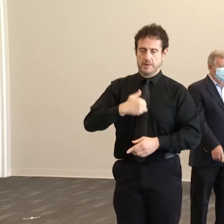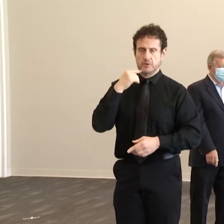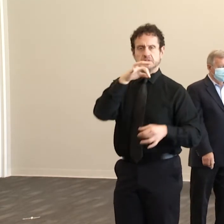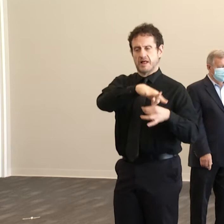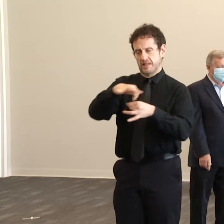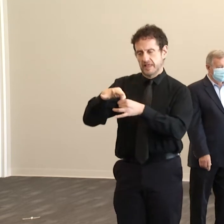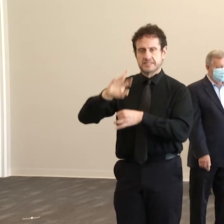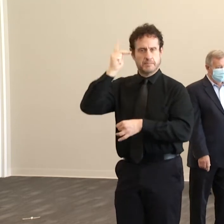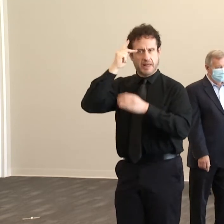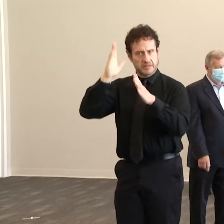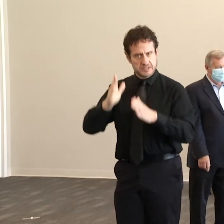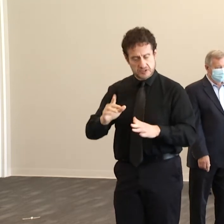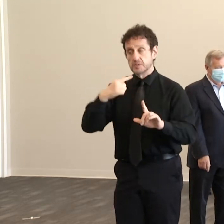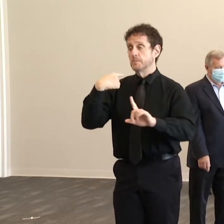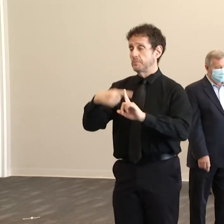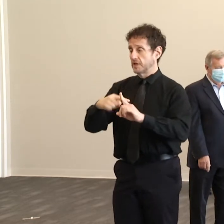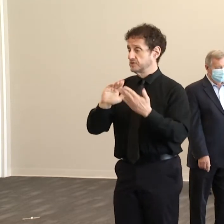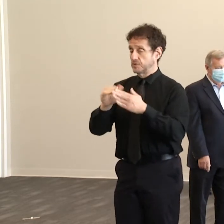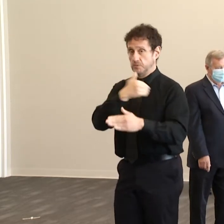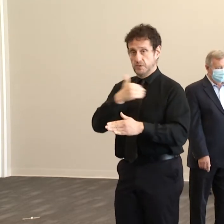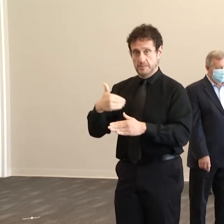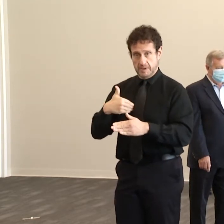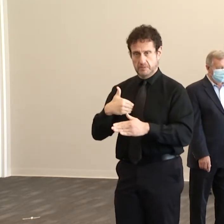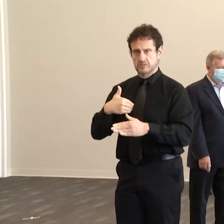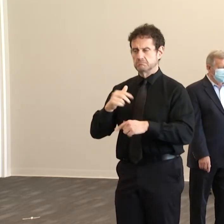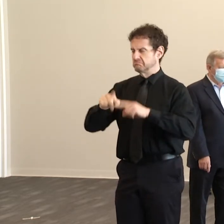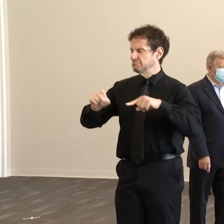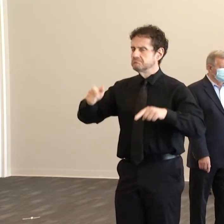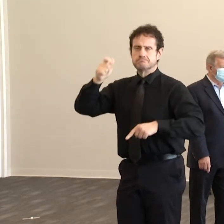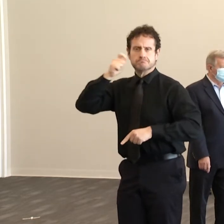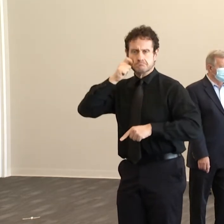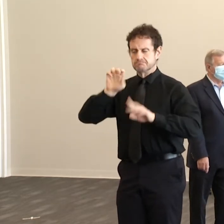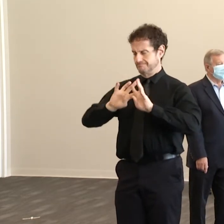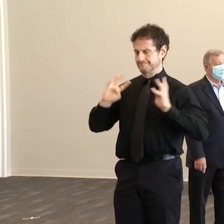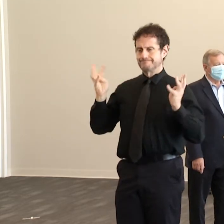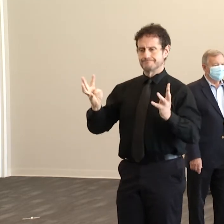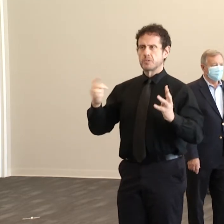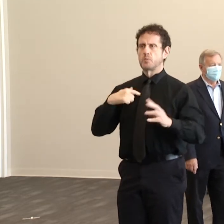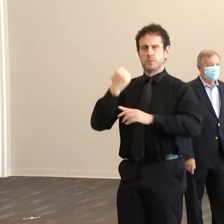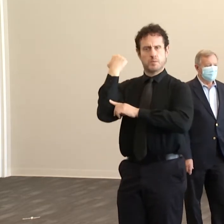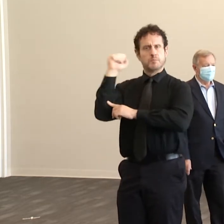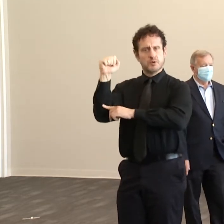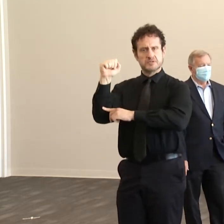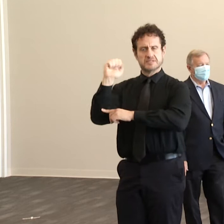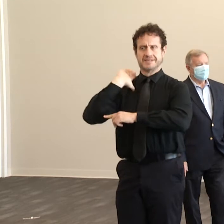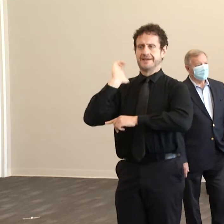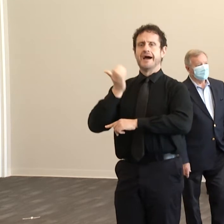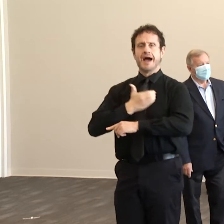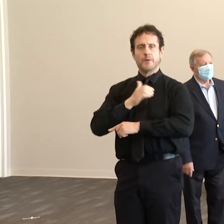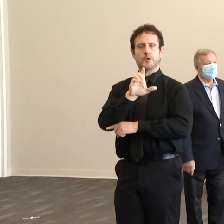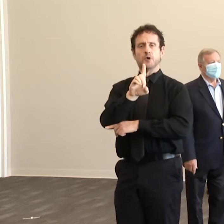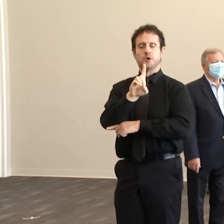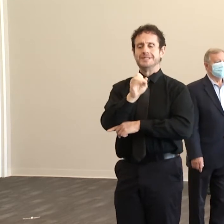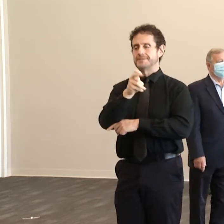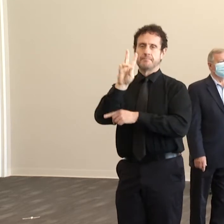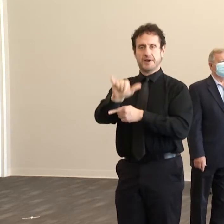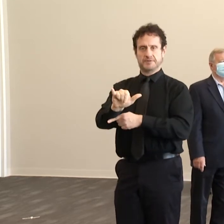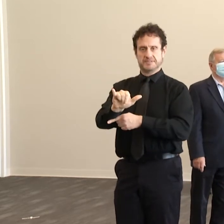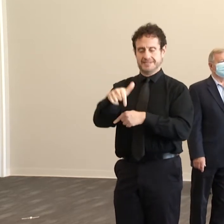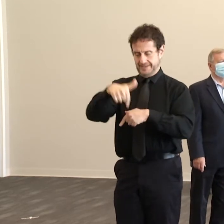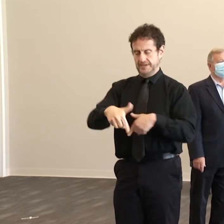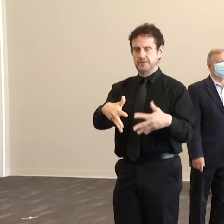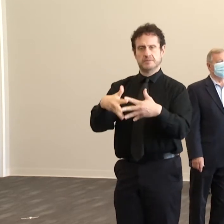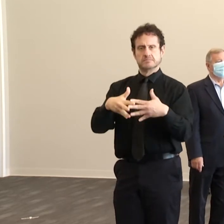officials as well as community members. And we were protesting our democracy, protesting the fact